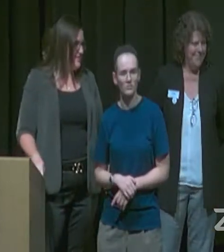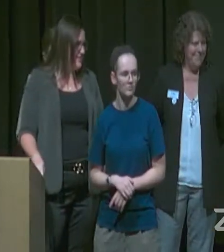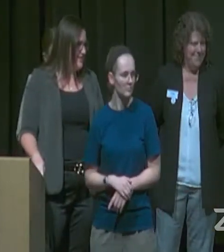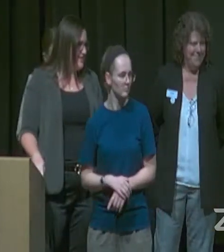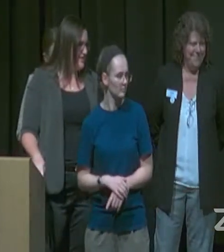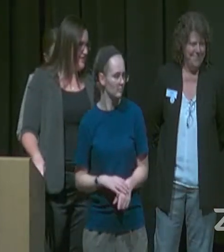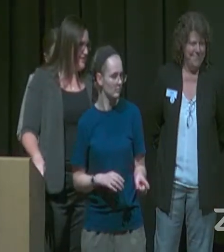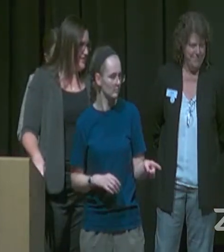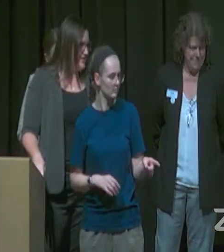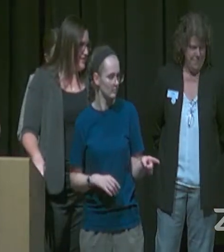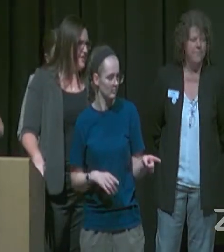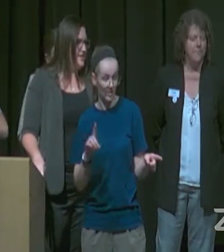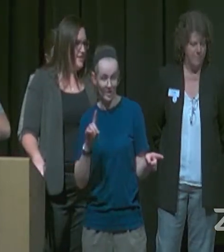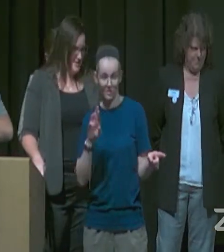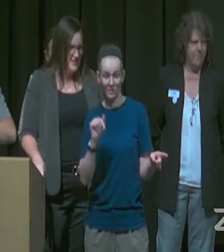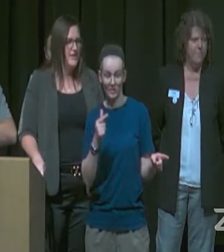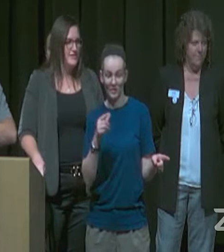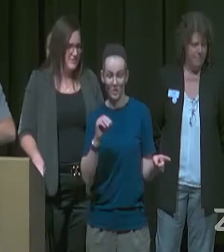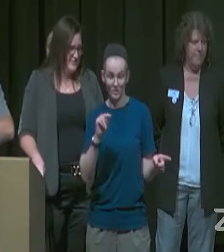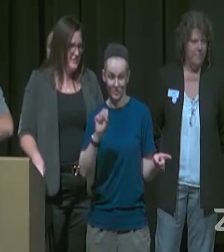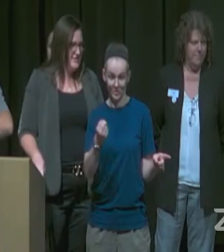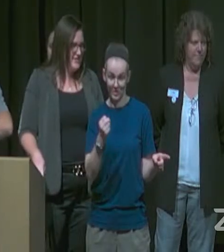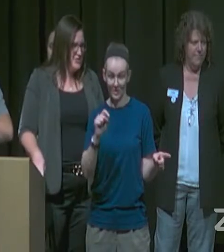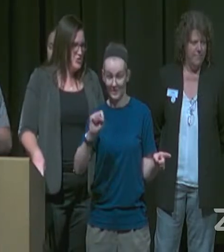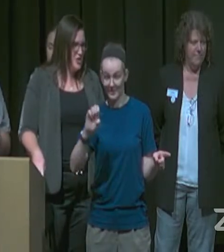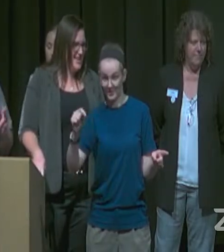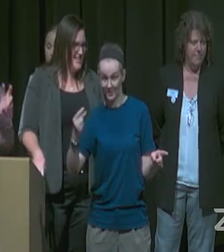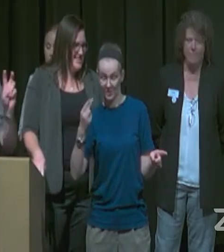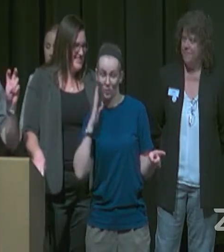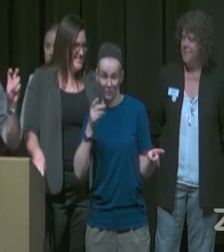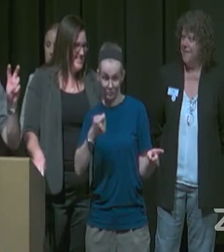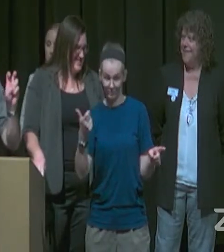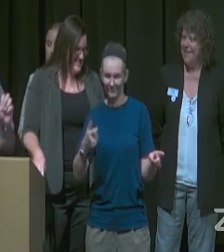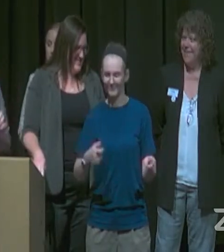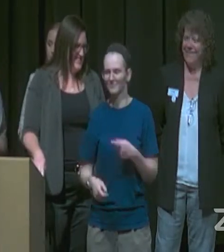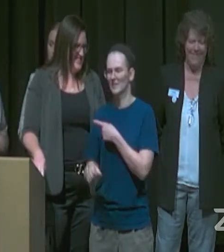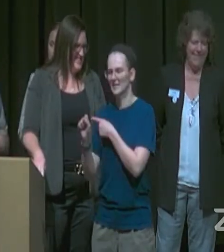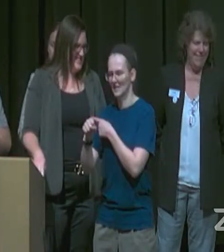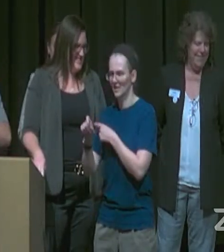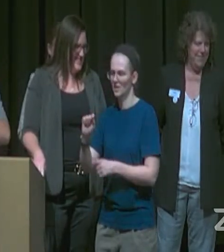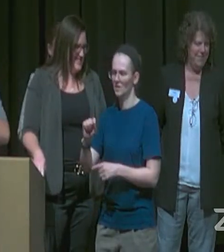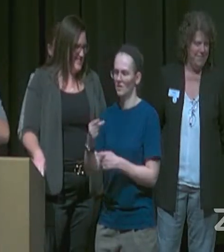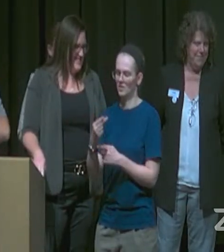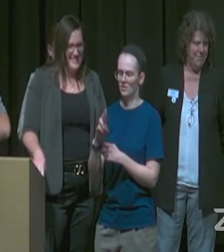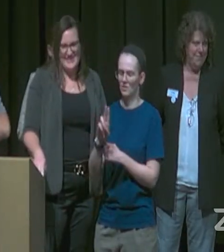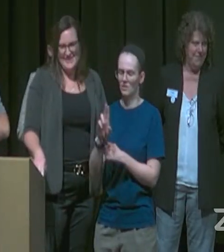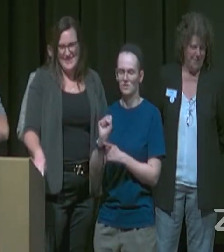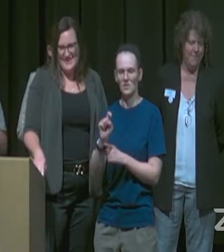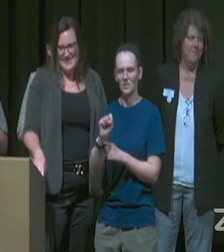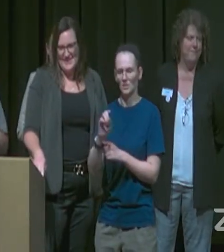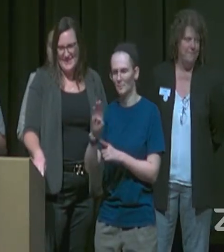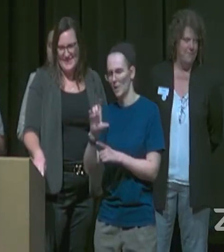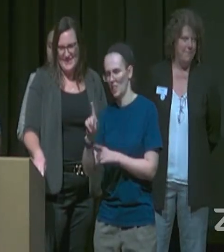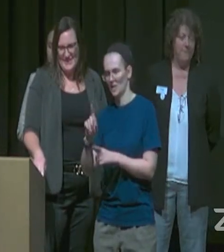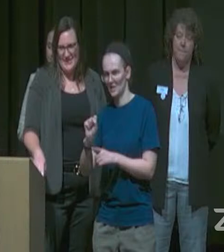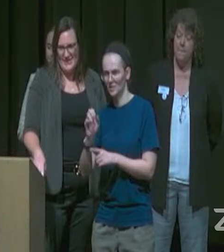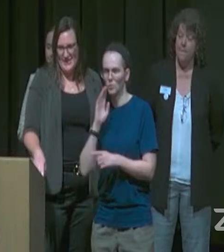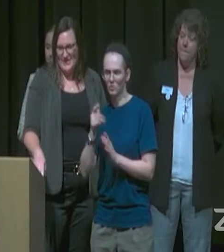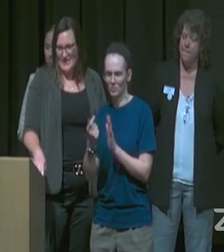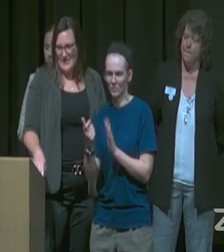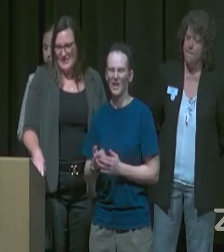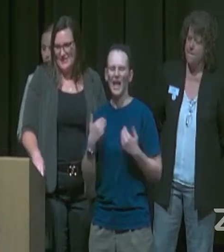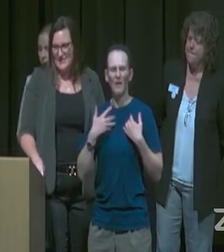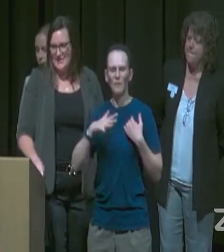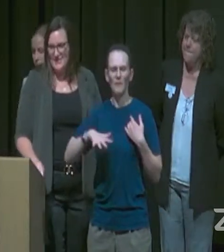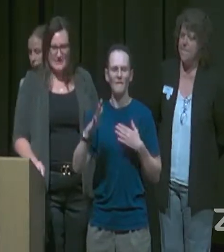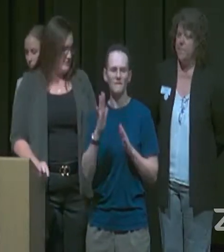The dragon's teeth And will be gone. I have a Dragons, question. yes, the thrust blocks will be removed. We have about 5 more